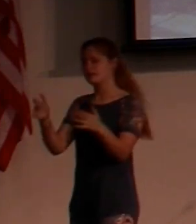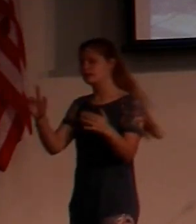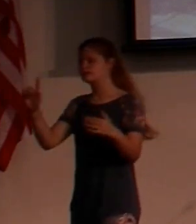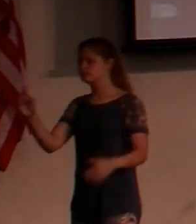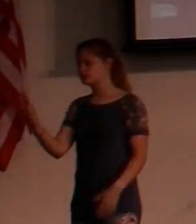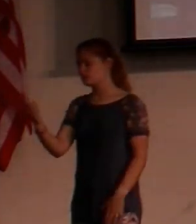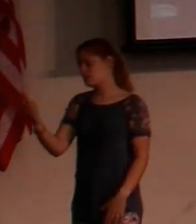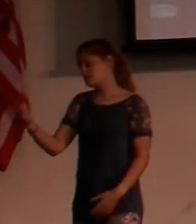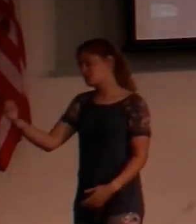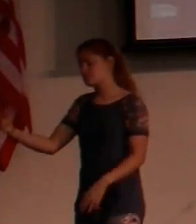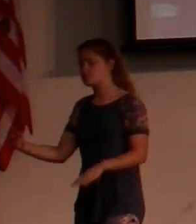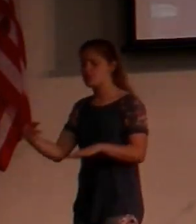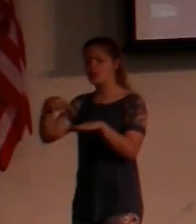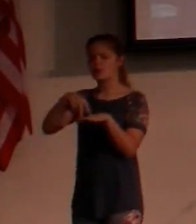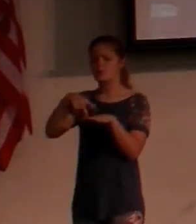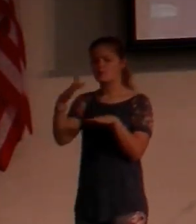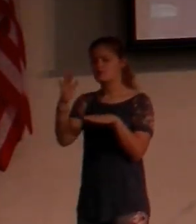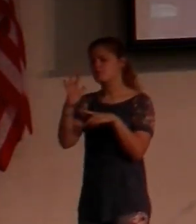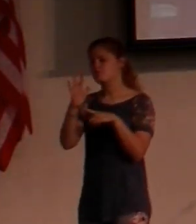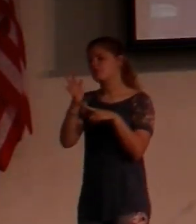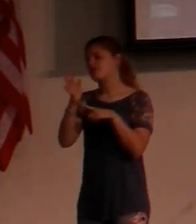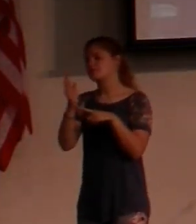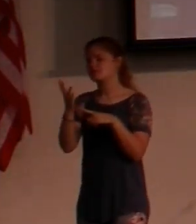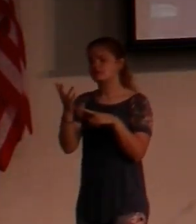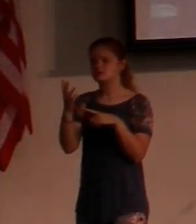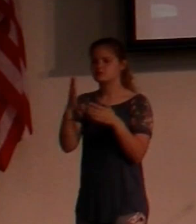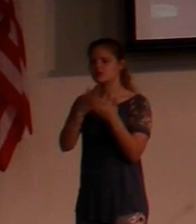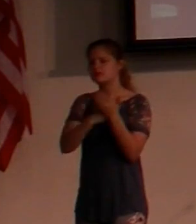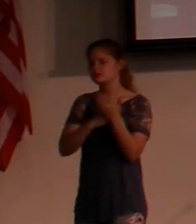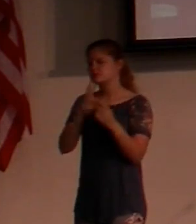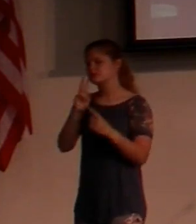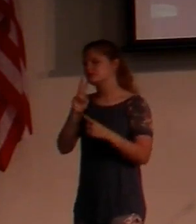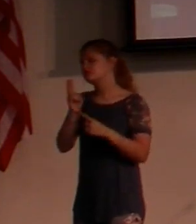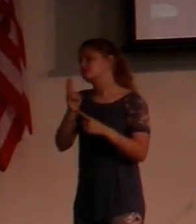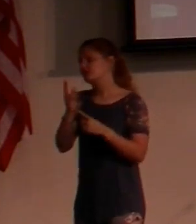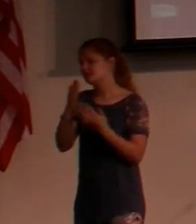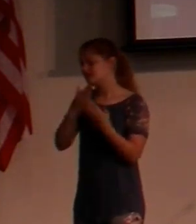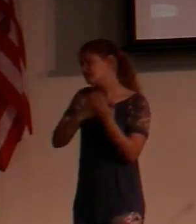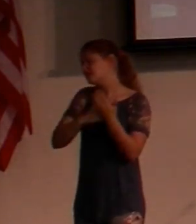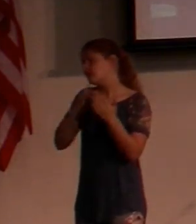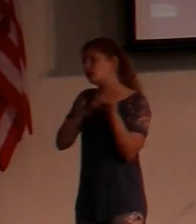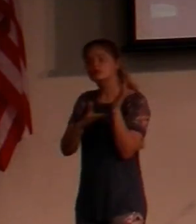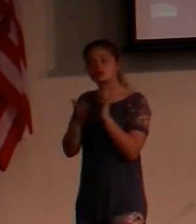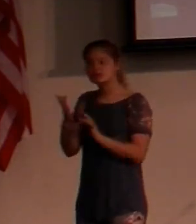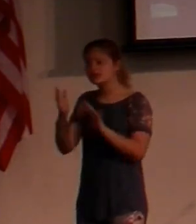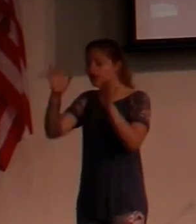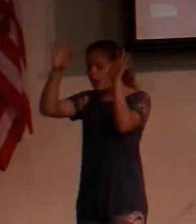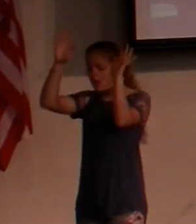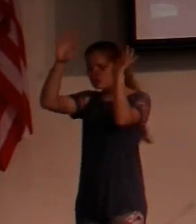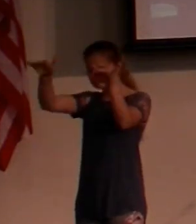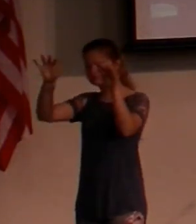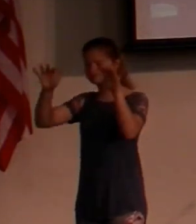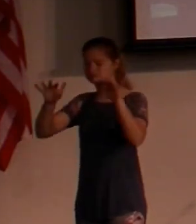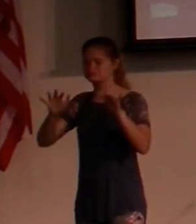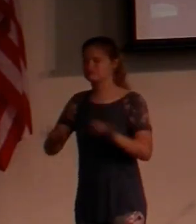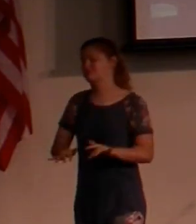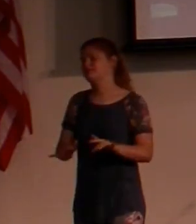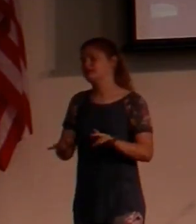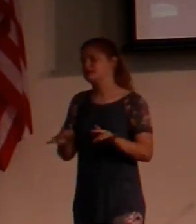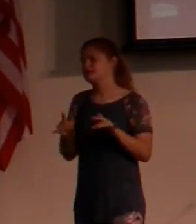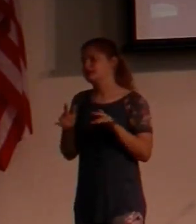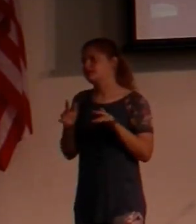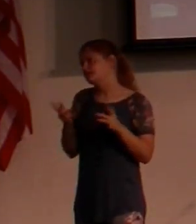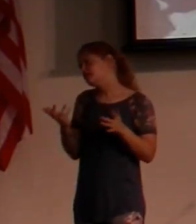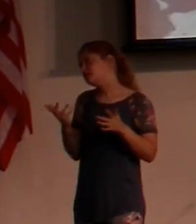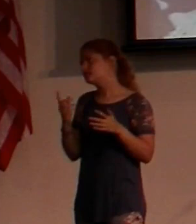gives a little 5-minute lesson or 2-minute lesson on Jesus. It was raining, so sometimes you got a little help with